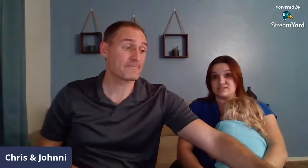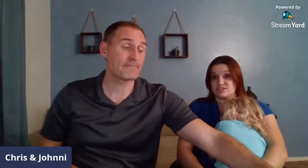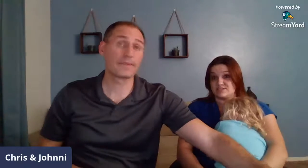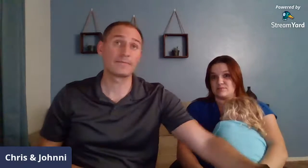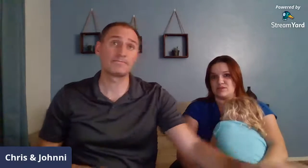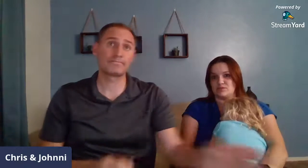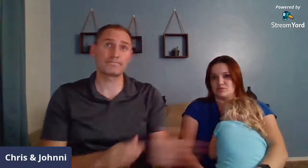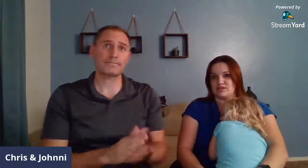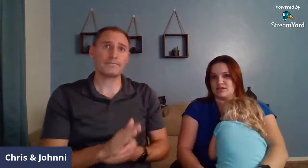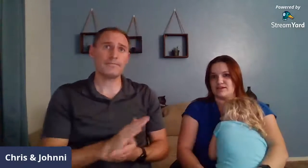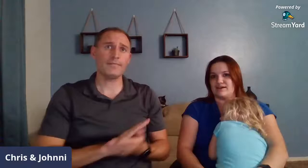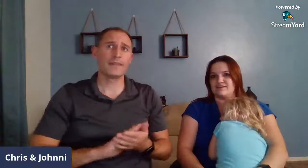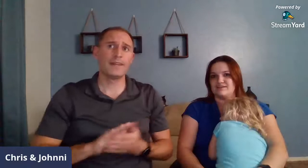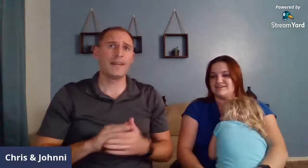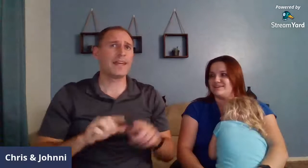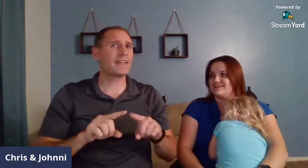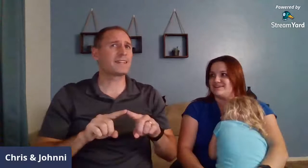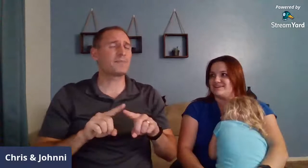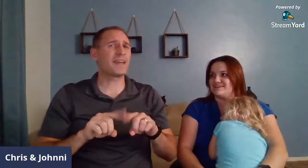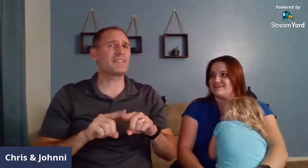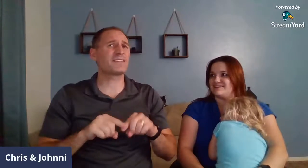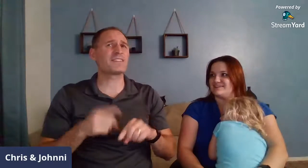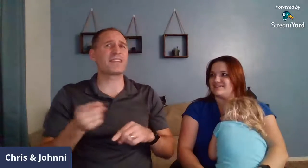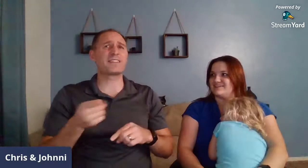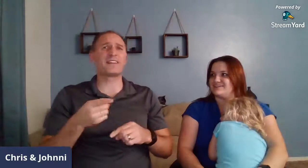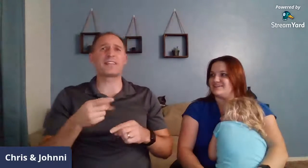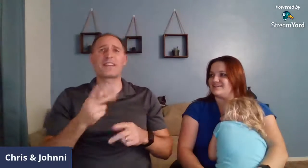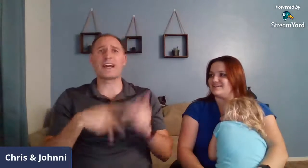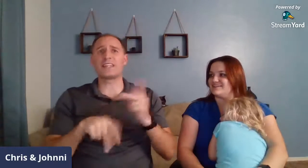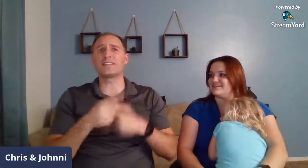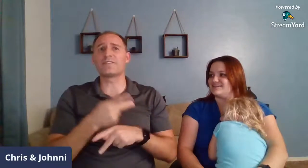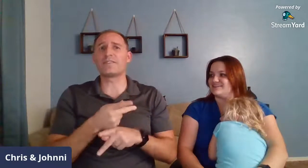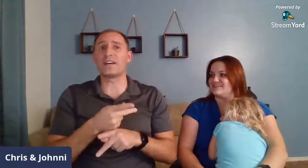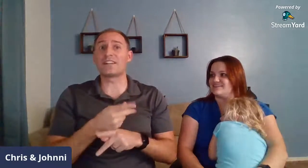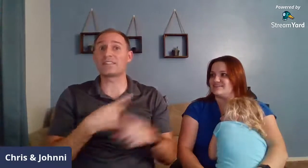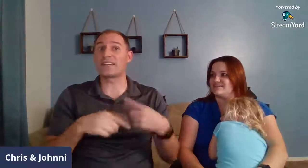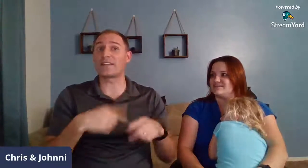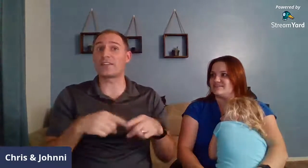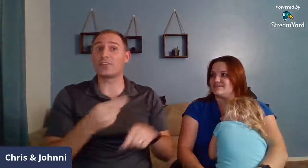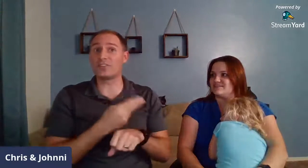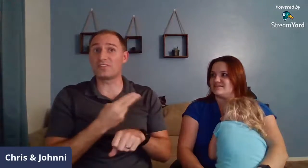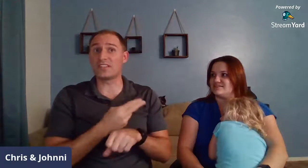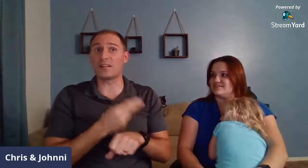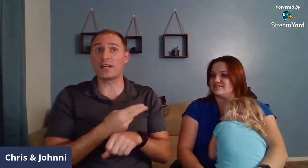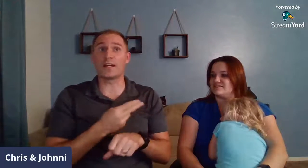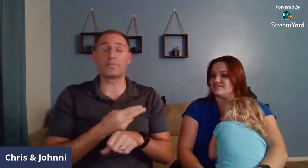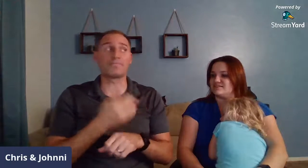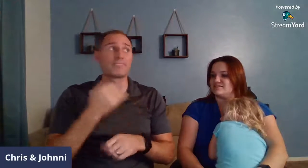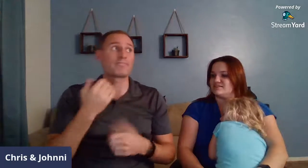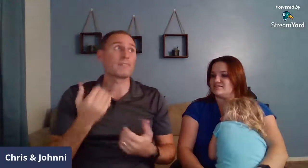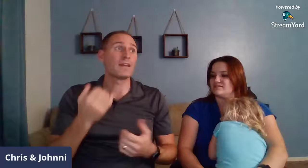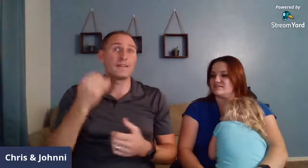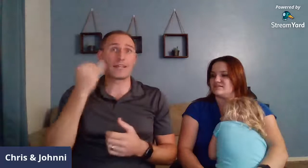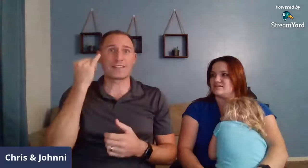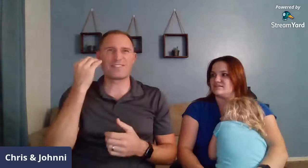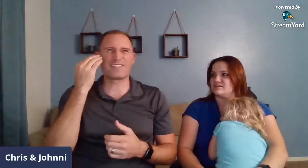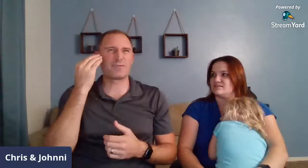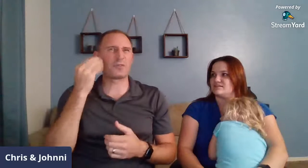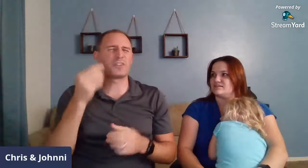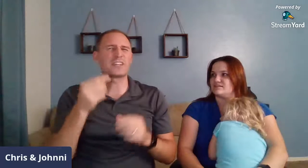just something you're really good at. And it depends on the kind of signing that you're using. What we'll kind